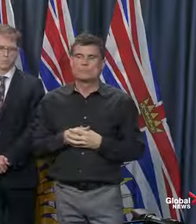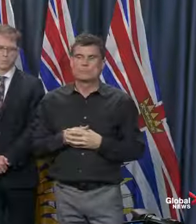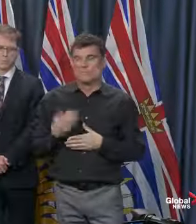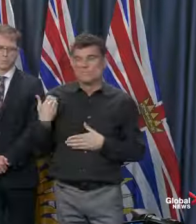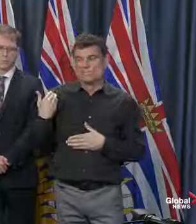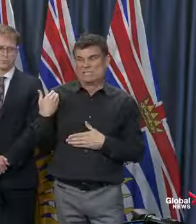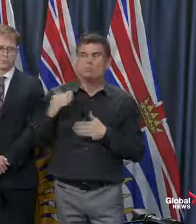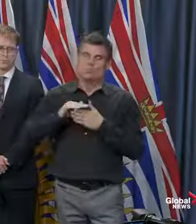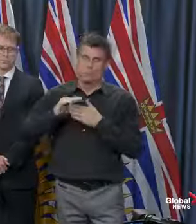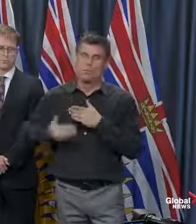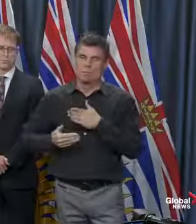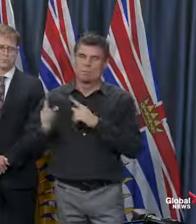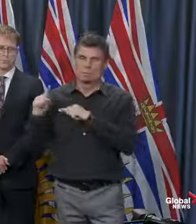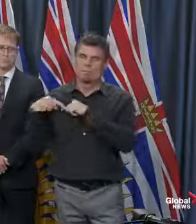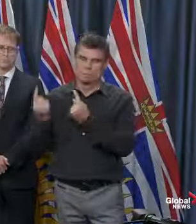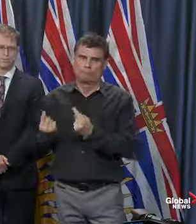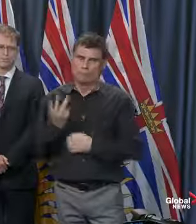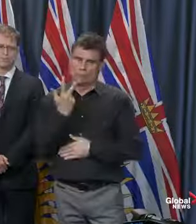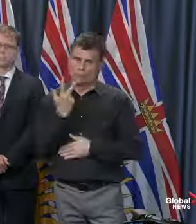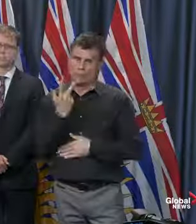weekend since we last talked.